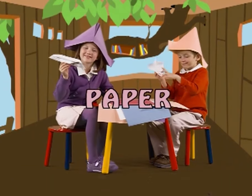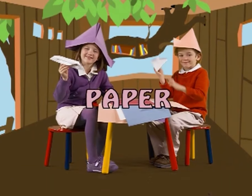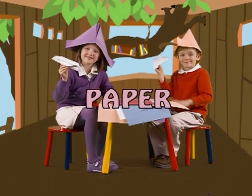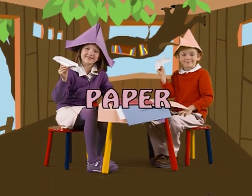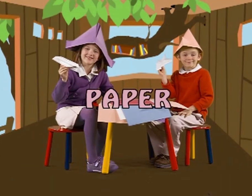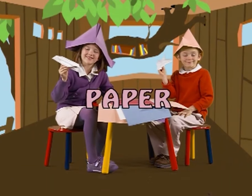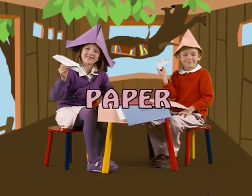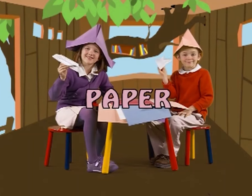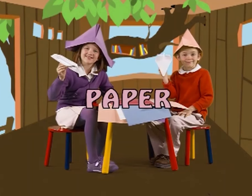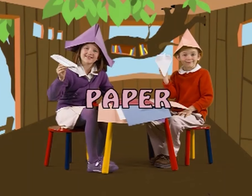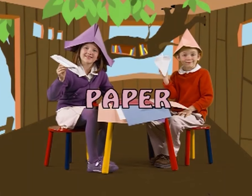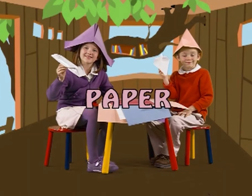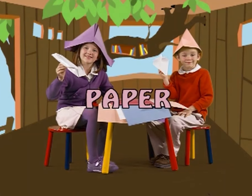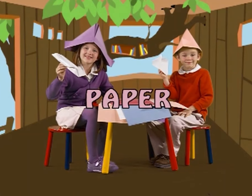Paper.